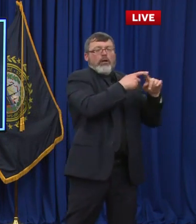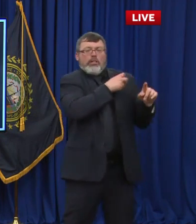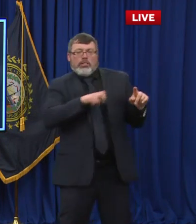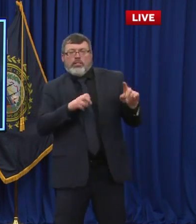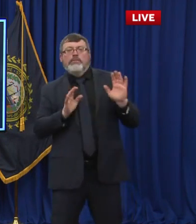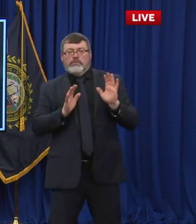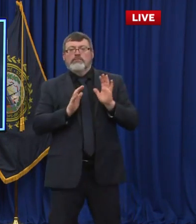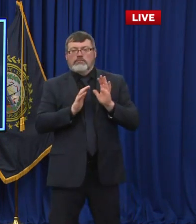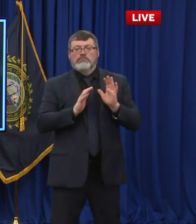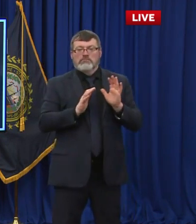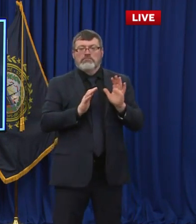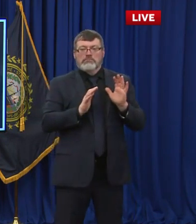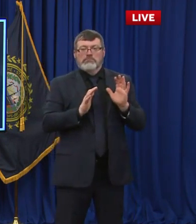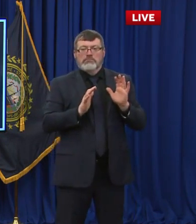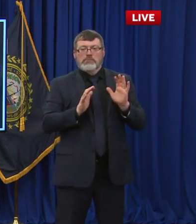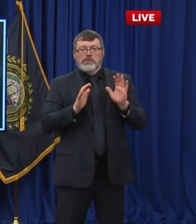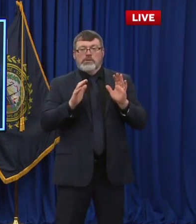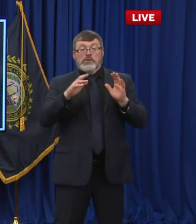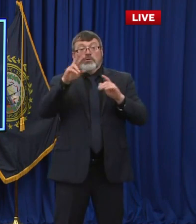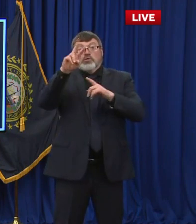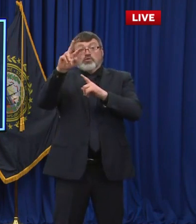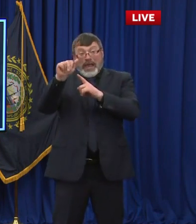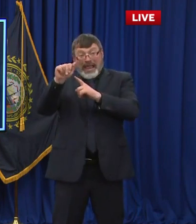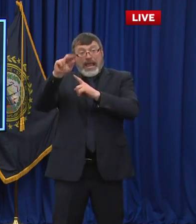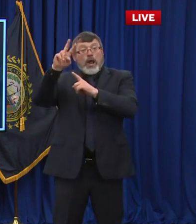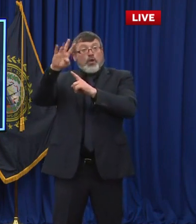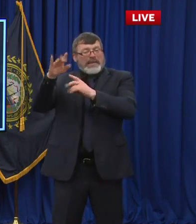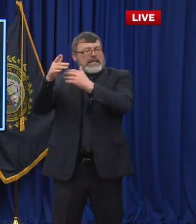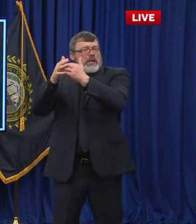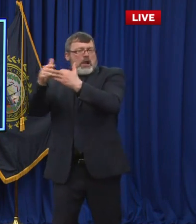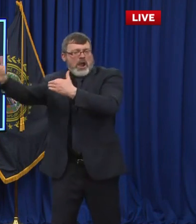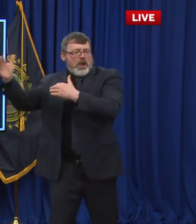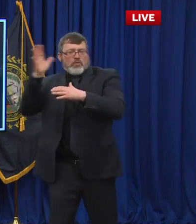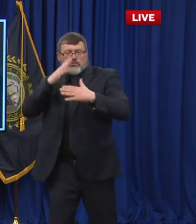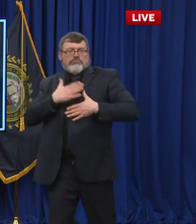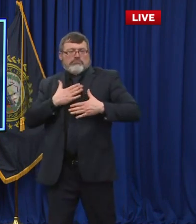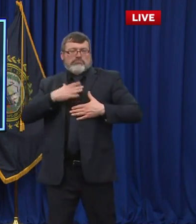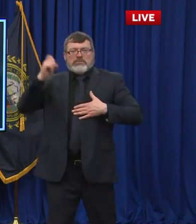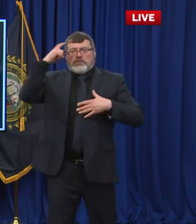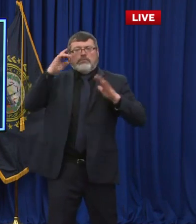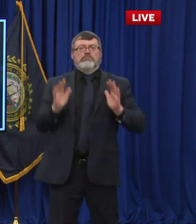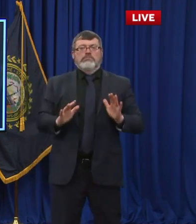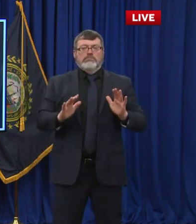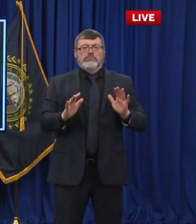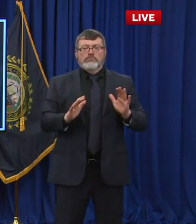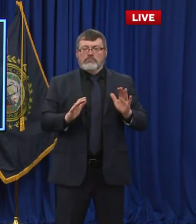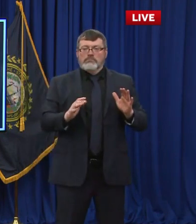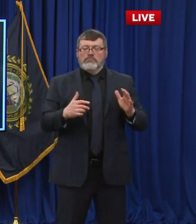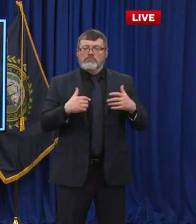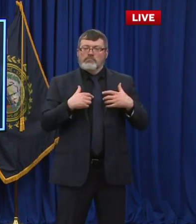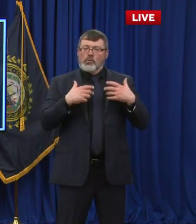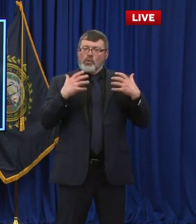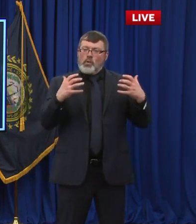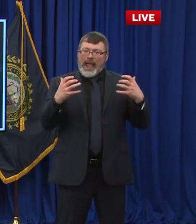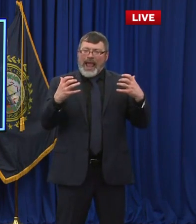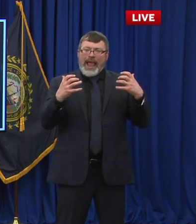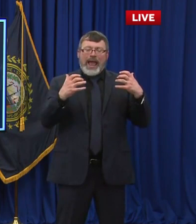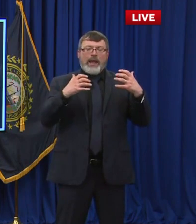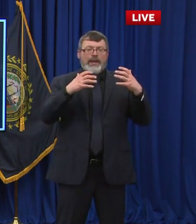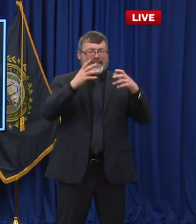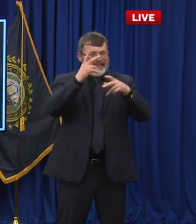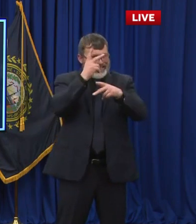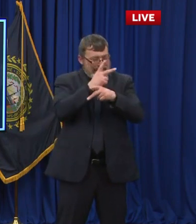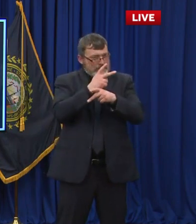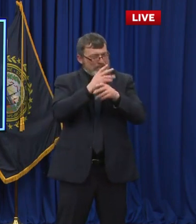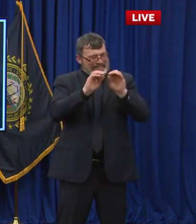next, by 2A and 2B, we'll get that up and running. But there's no rush to do it because we really don't want to confuse the phases to try to keep them, you know, try to have a clean break, if you